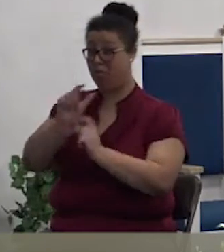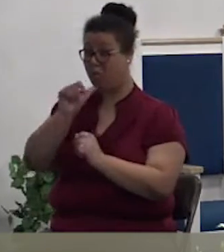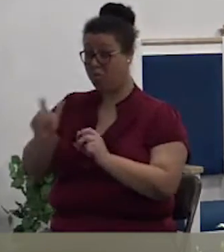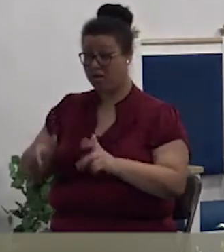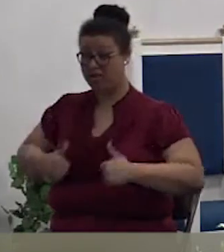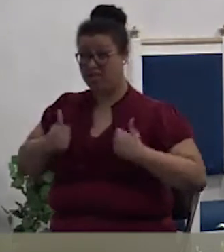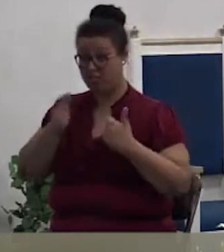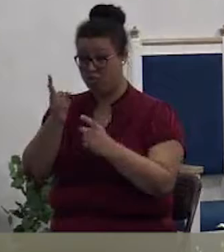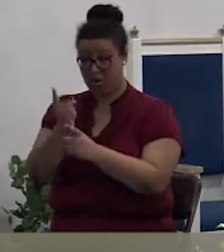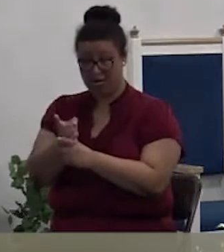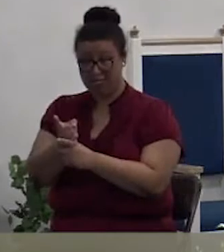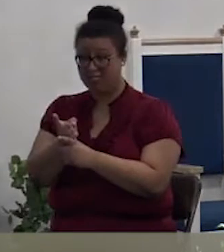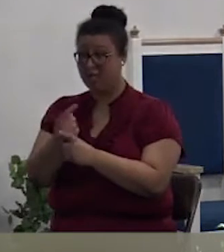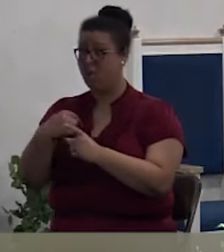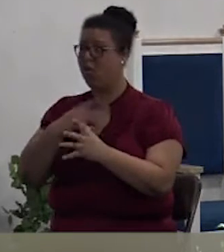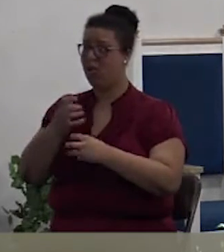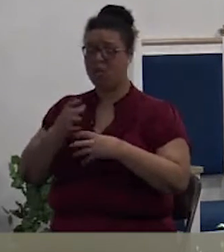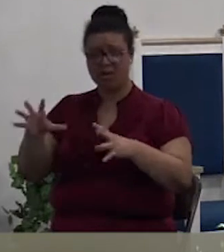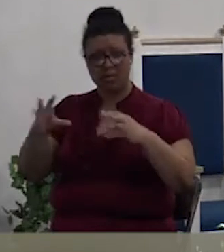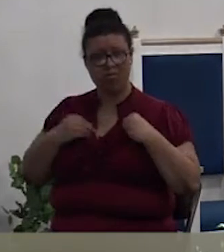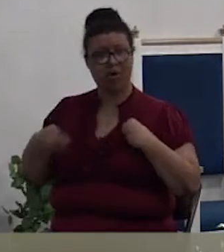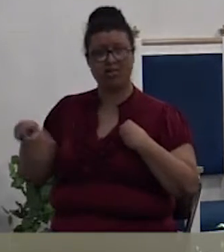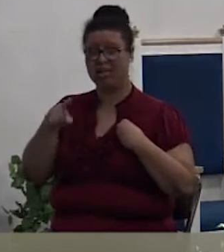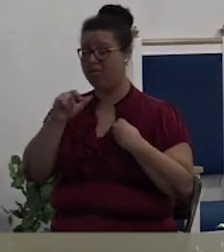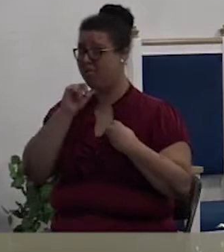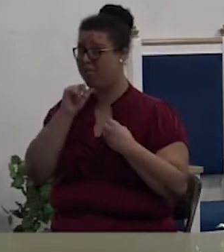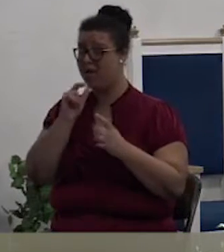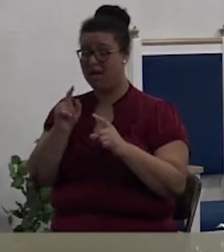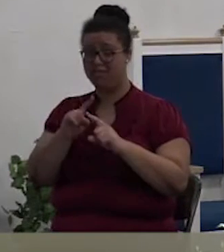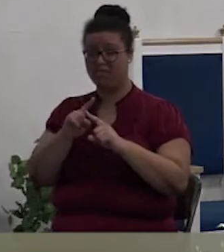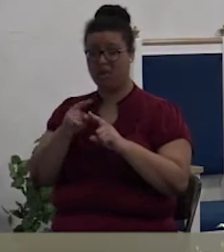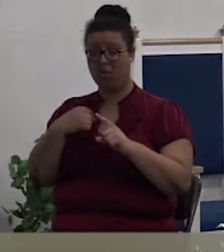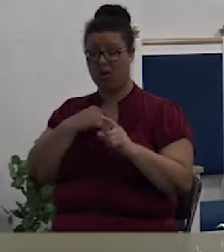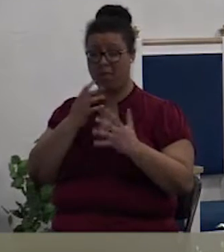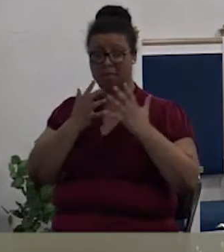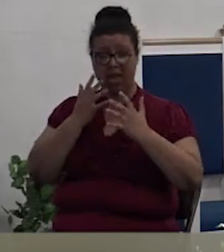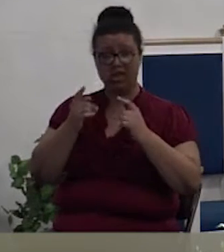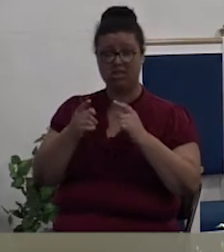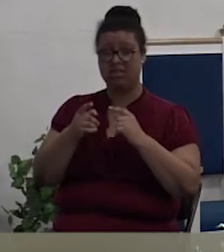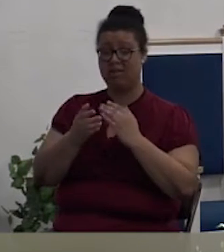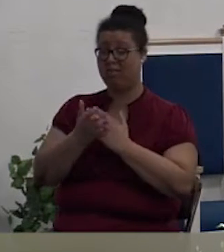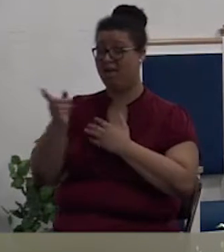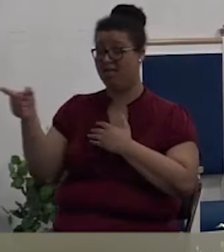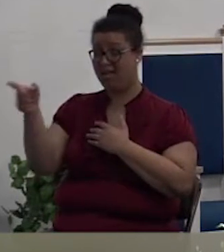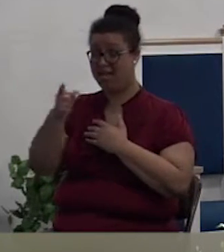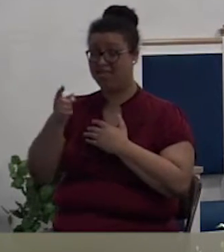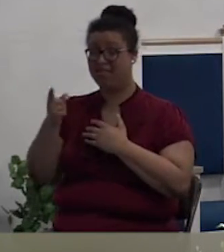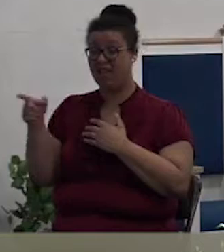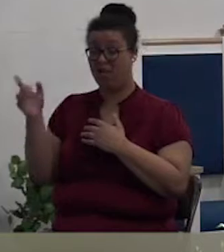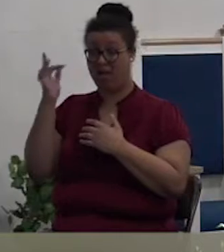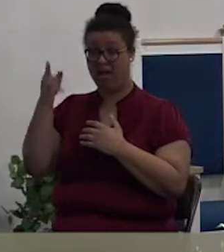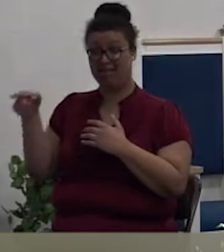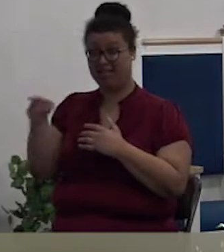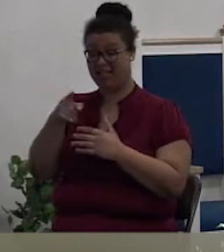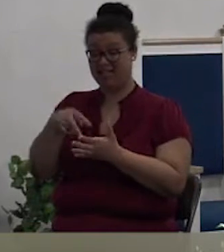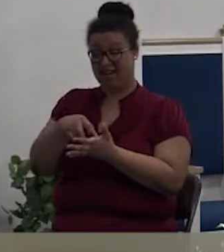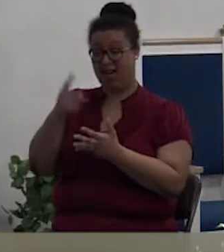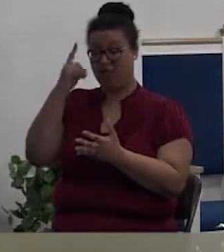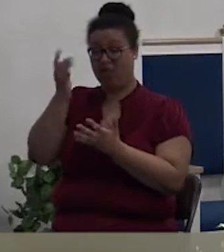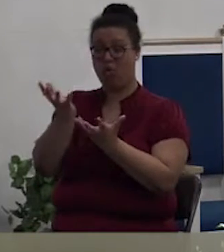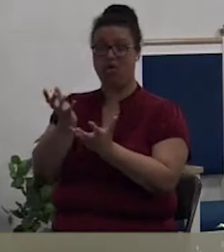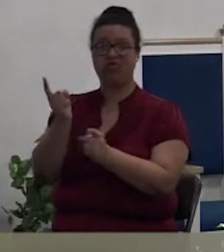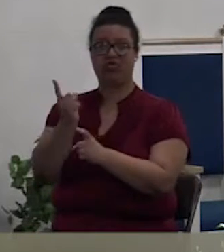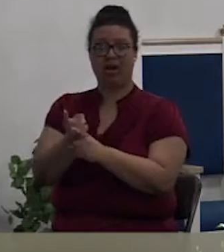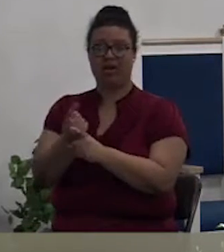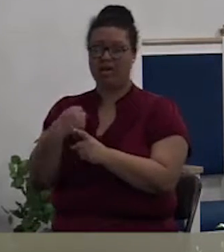We won't embrace them. We're embarrassed by them because they stand up for what is right. And we'll just kind of ease away